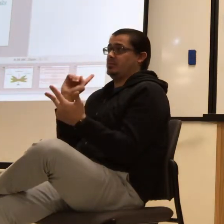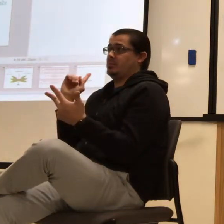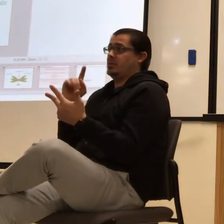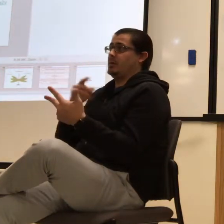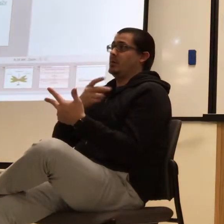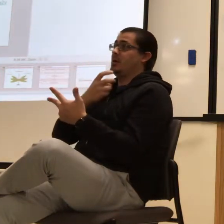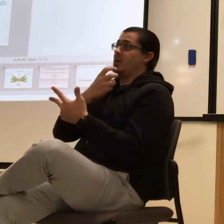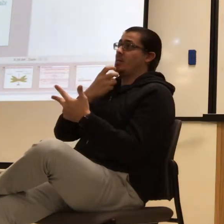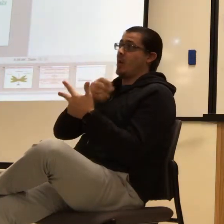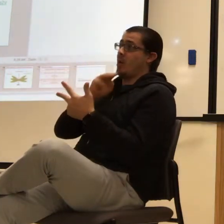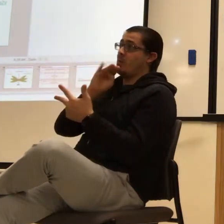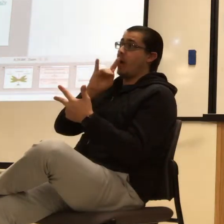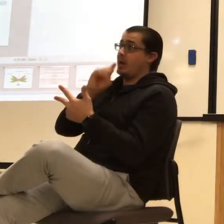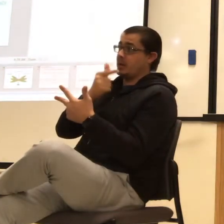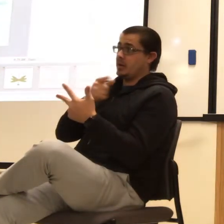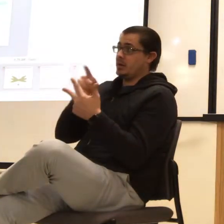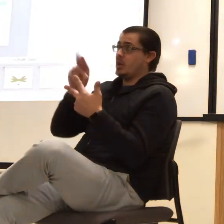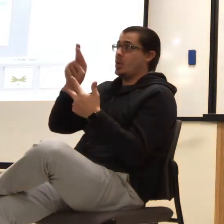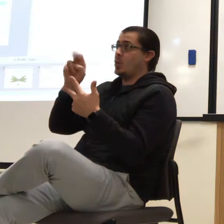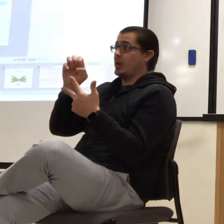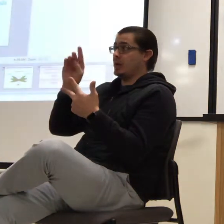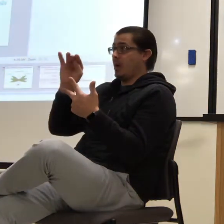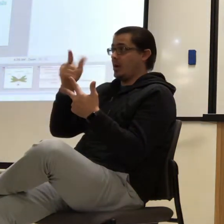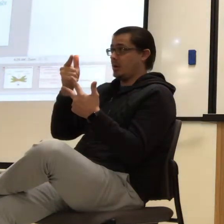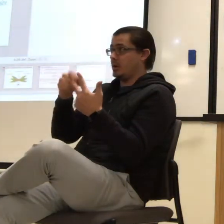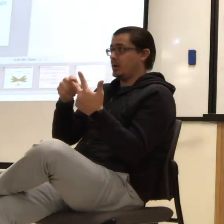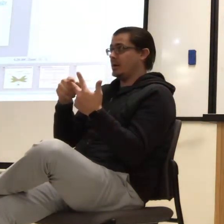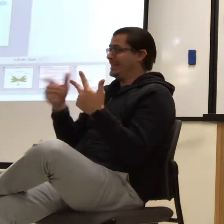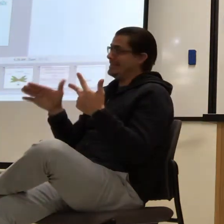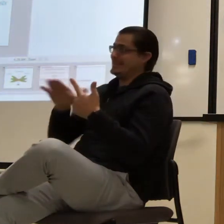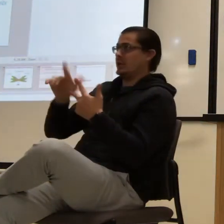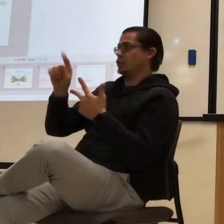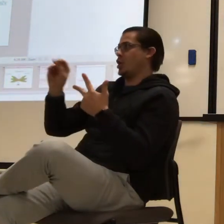bone remodeling, sealed zone.